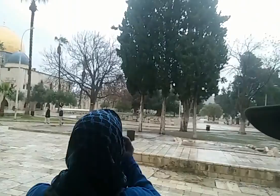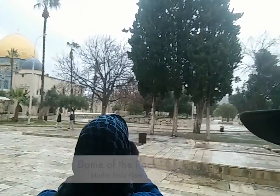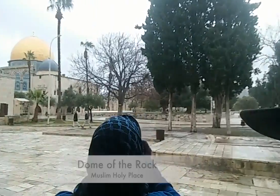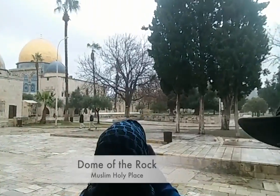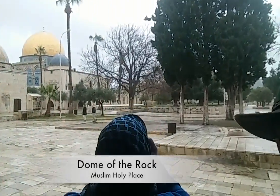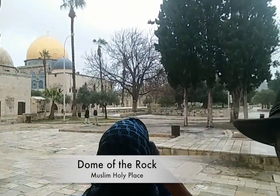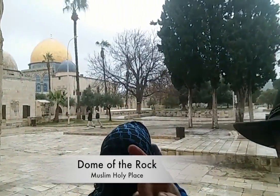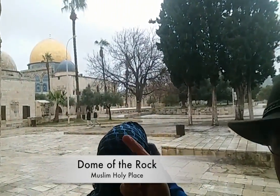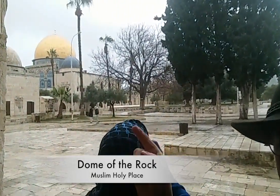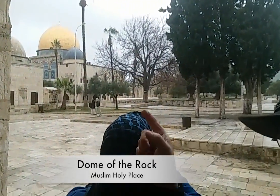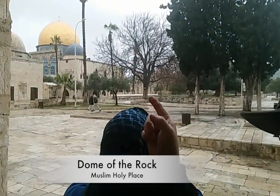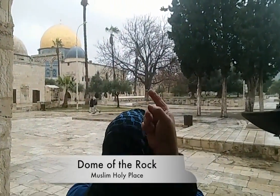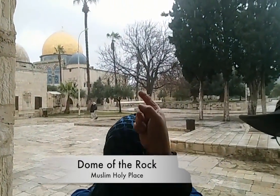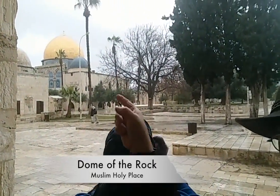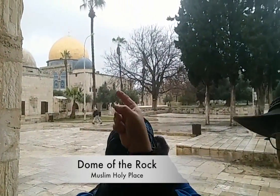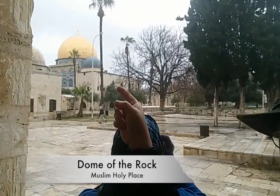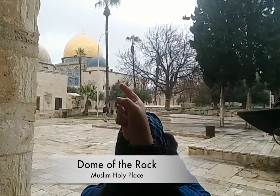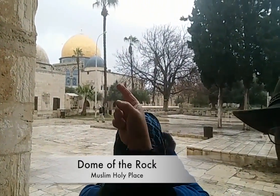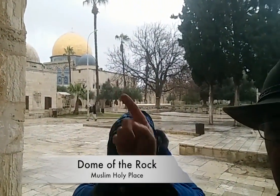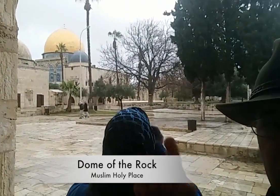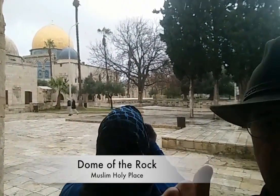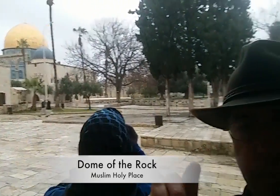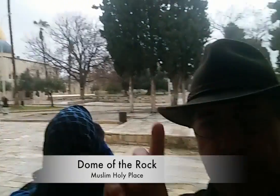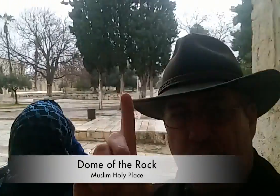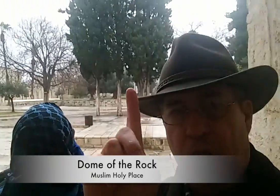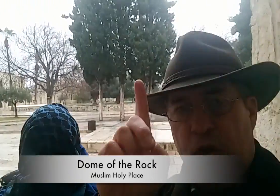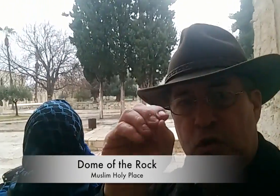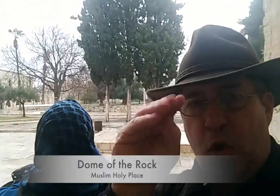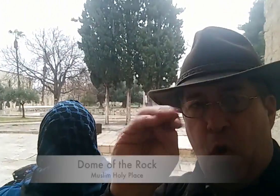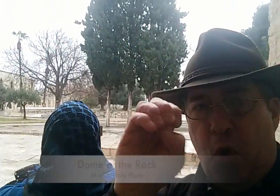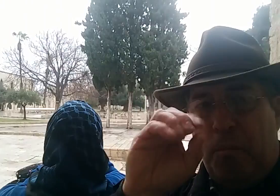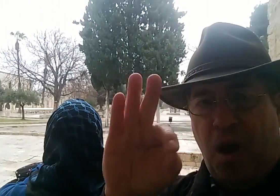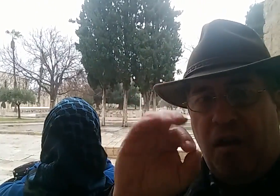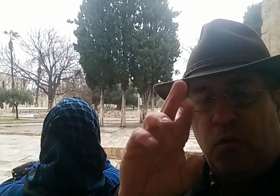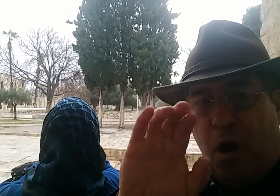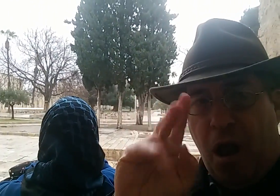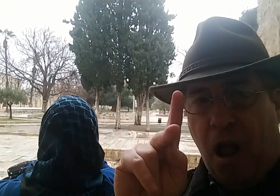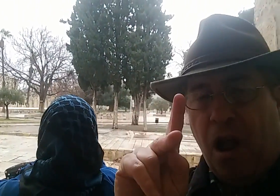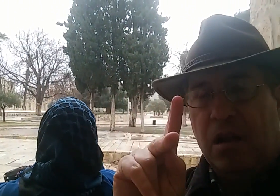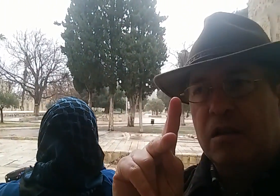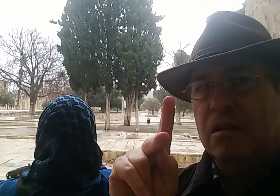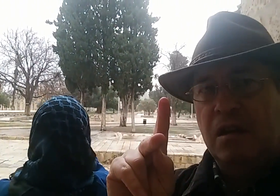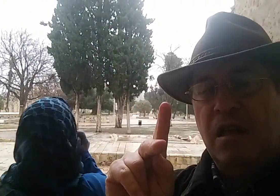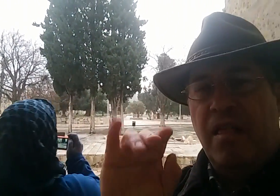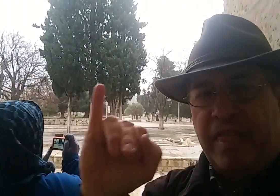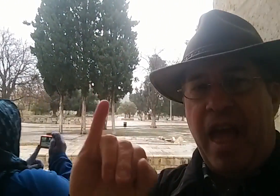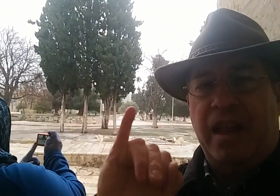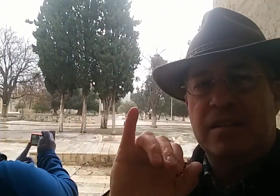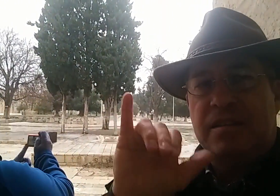that's the mosque. And here we are, the Dome of the Rock.